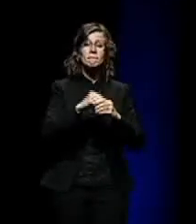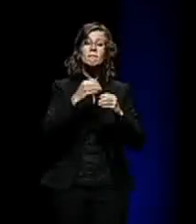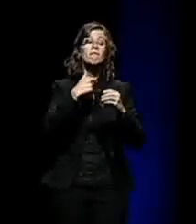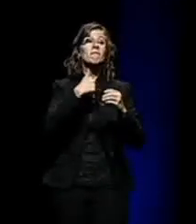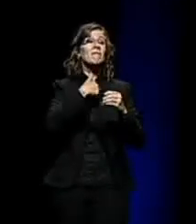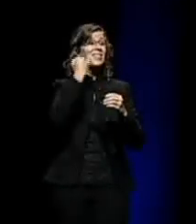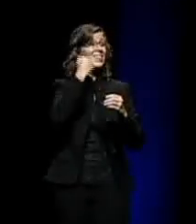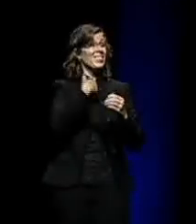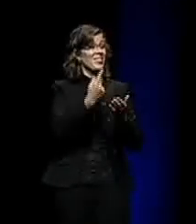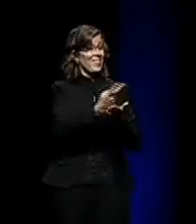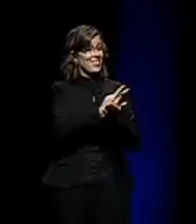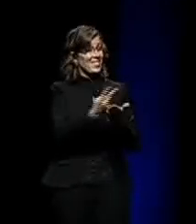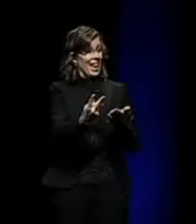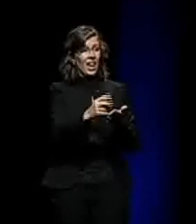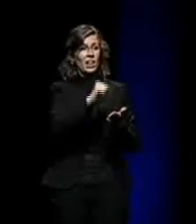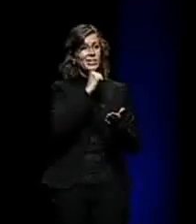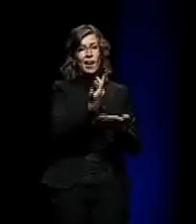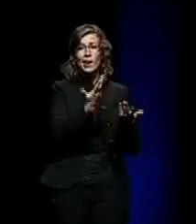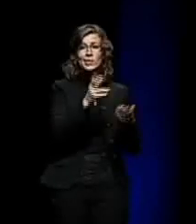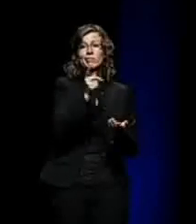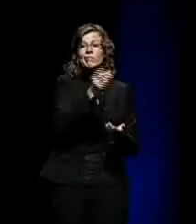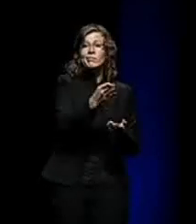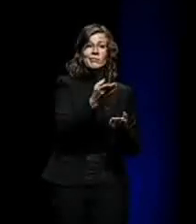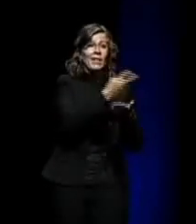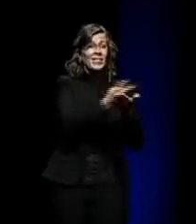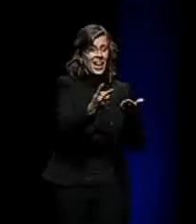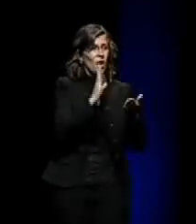tests should be as inexpensive as possible. Those are a lot of really good goals.